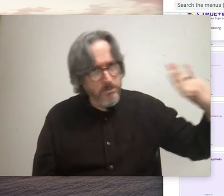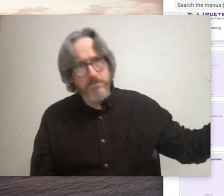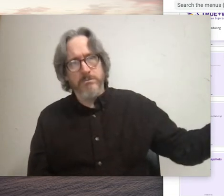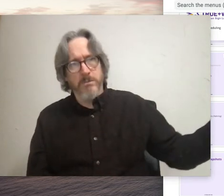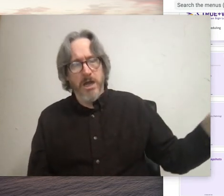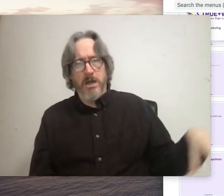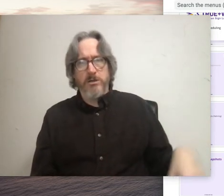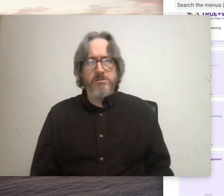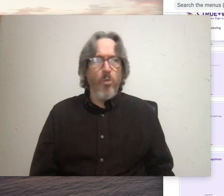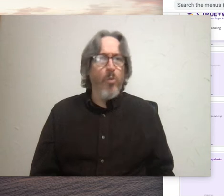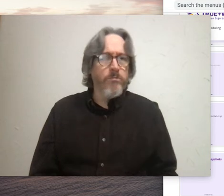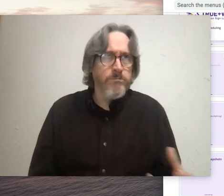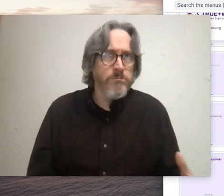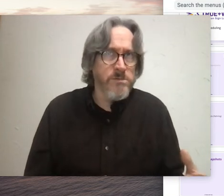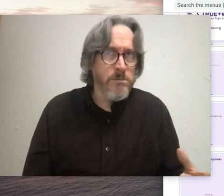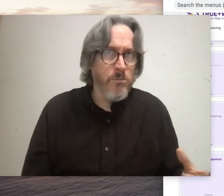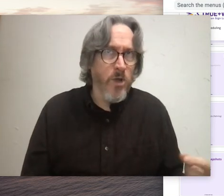in